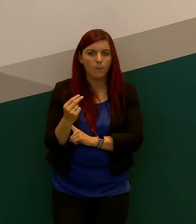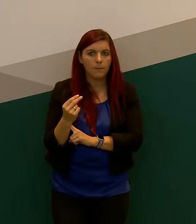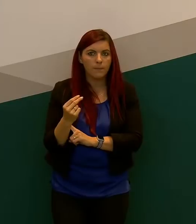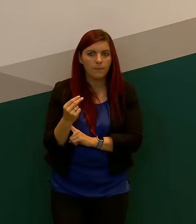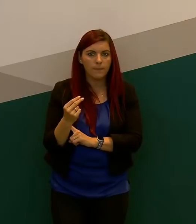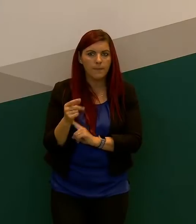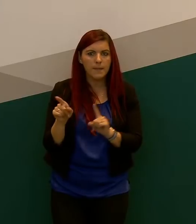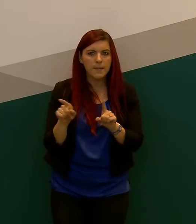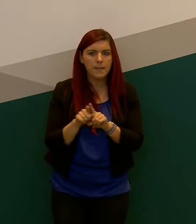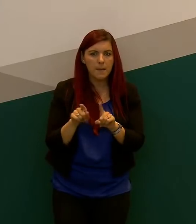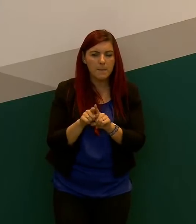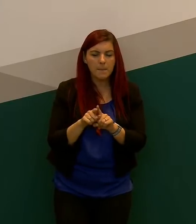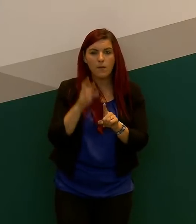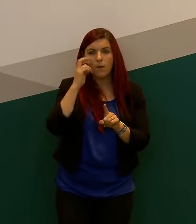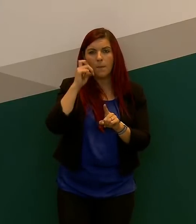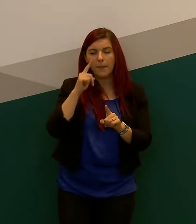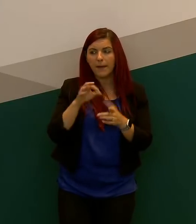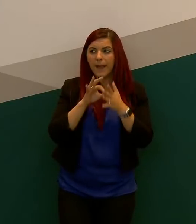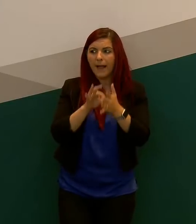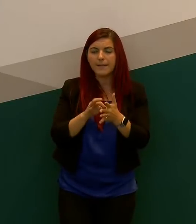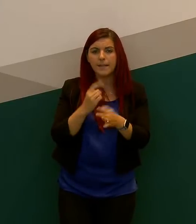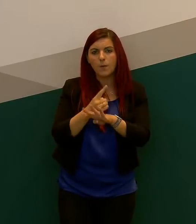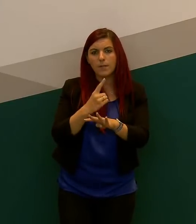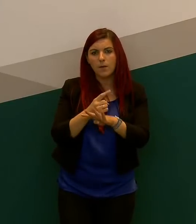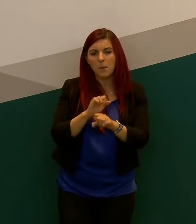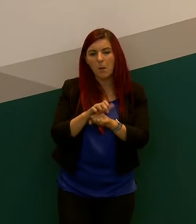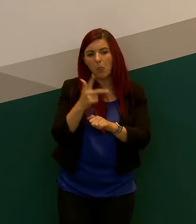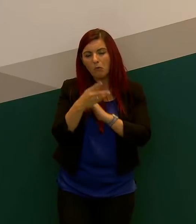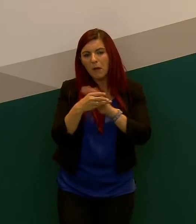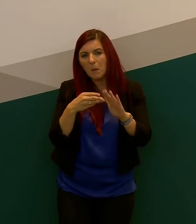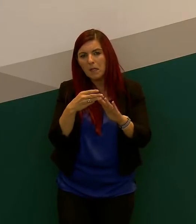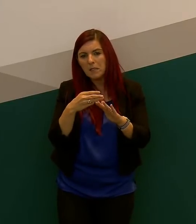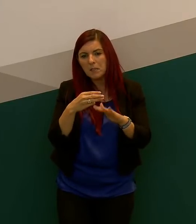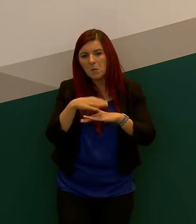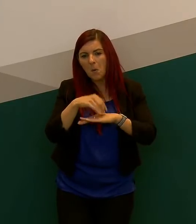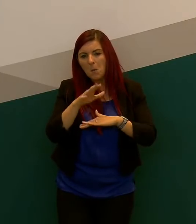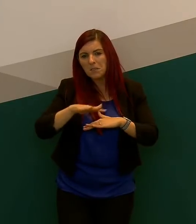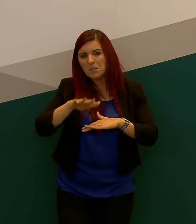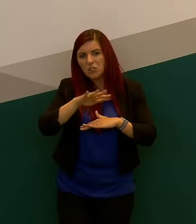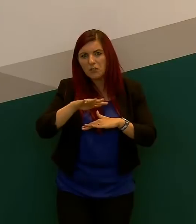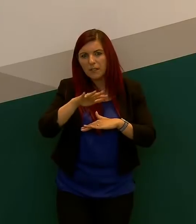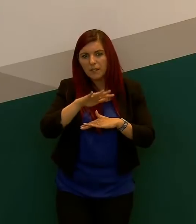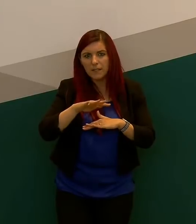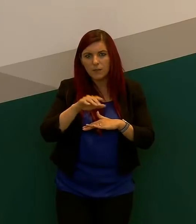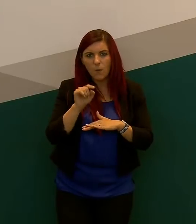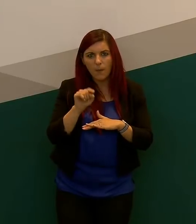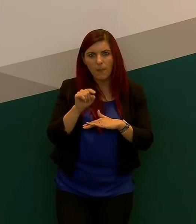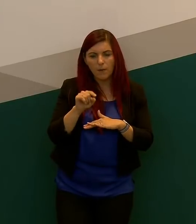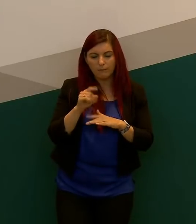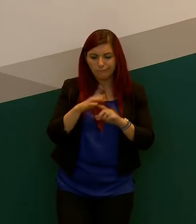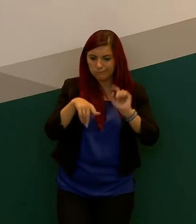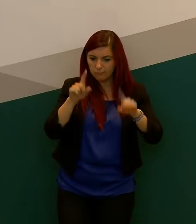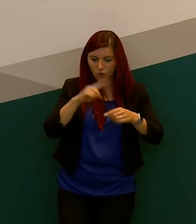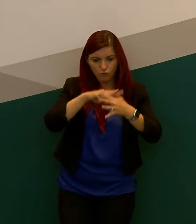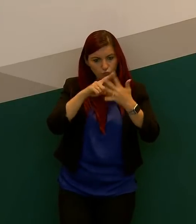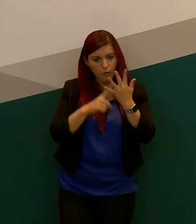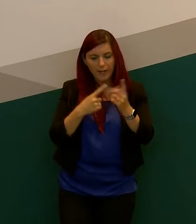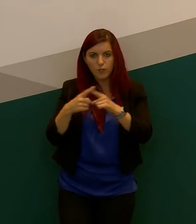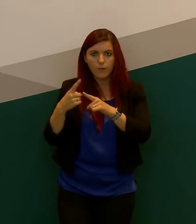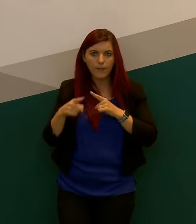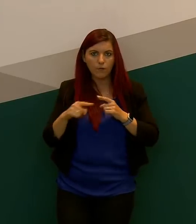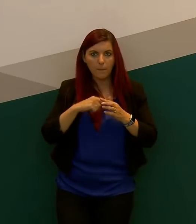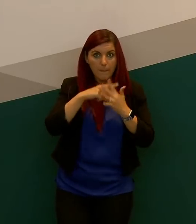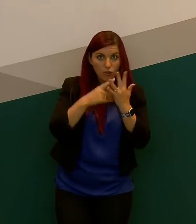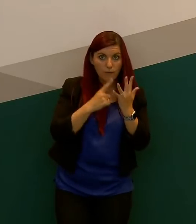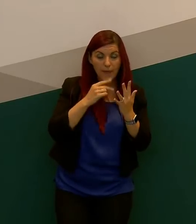which is about 3 weeks old now, where they set out the 10th risk assessment, it was, where they set out a range of measures that they expect to be